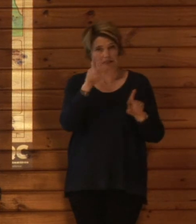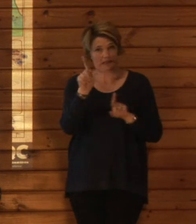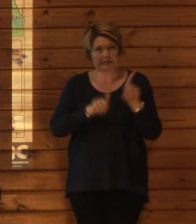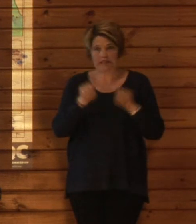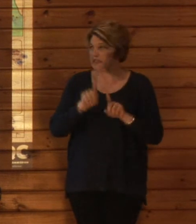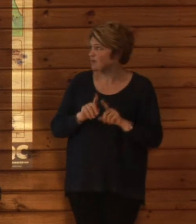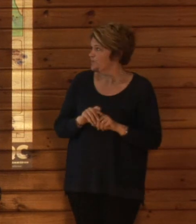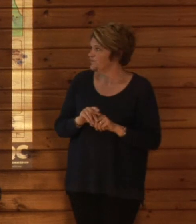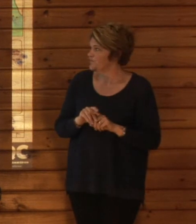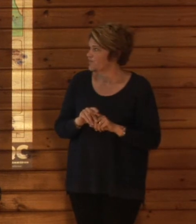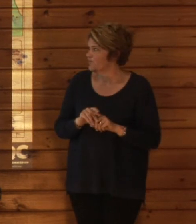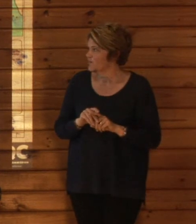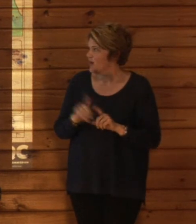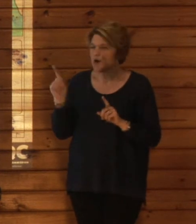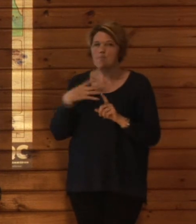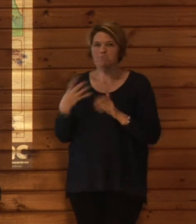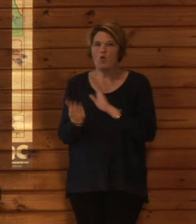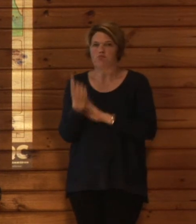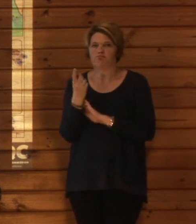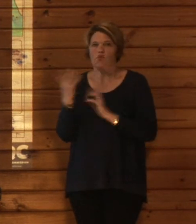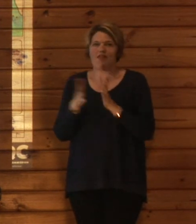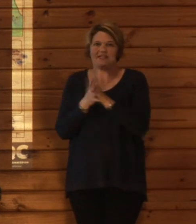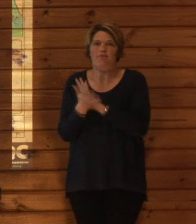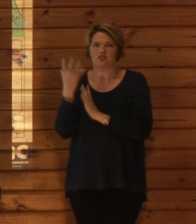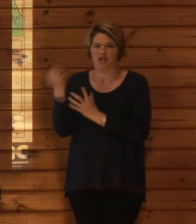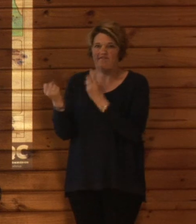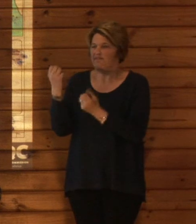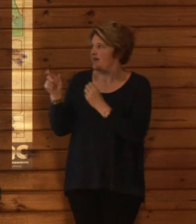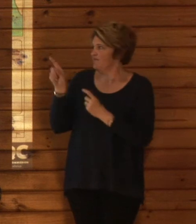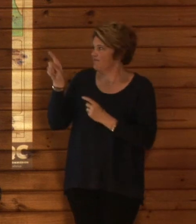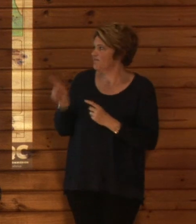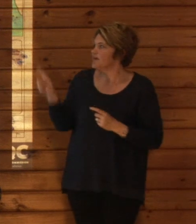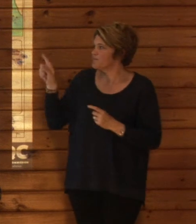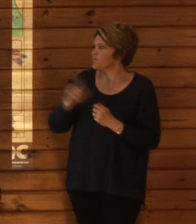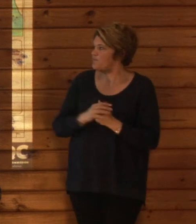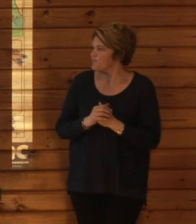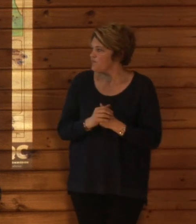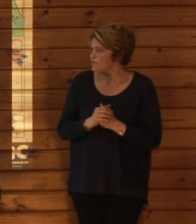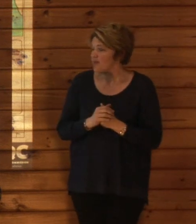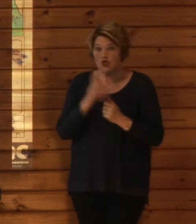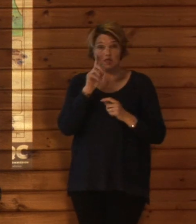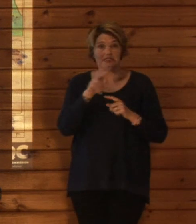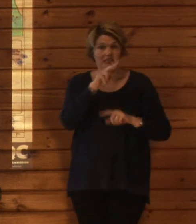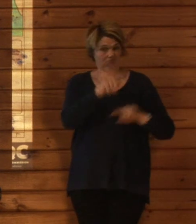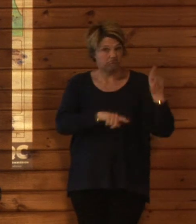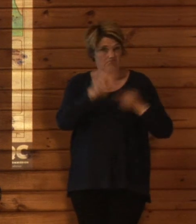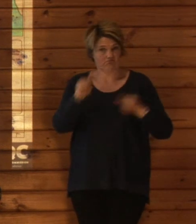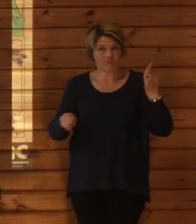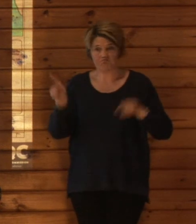occurred. That tells us where the groundwater is. And you can see that it's actually quite variable. So the blue colour here